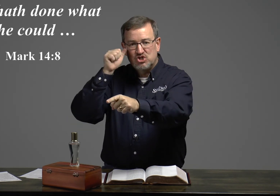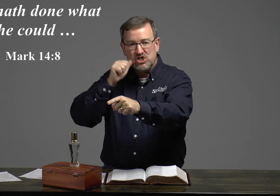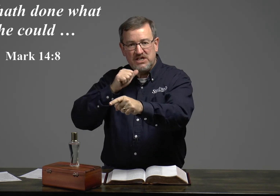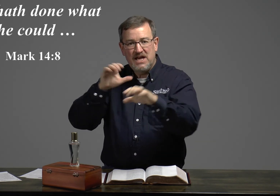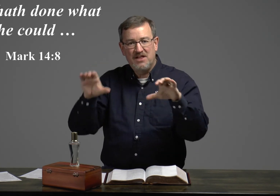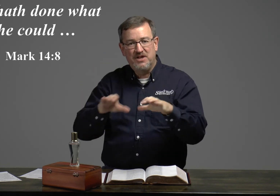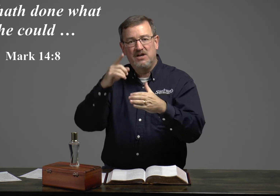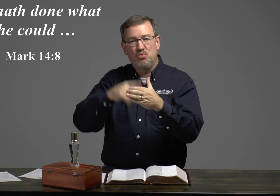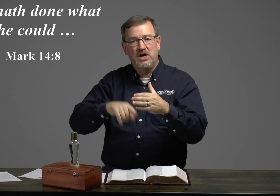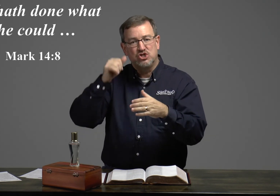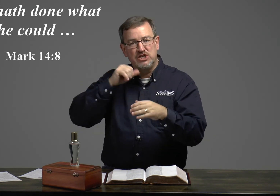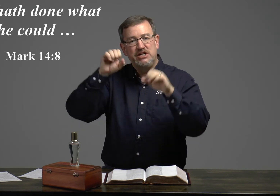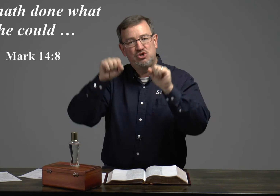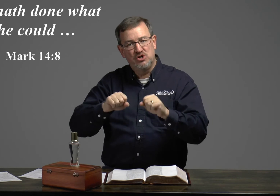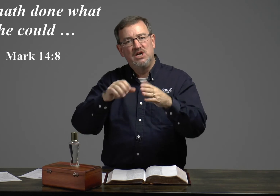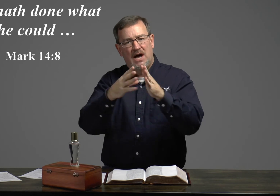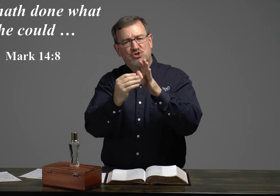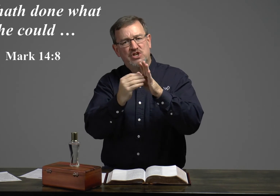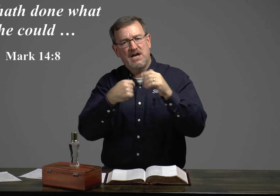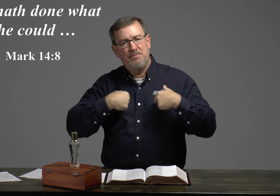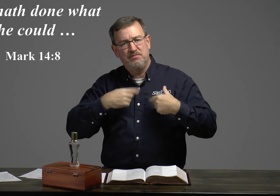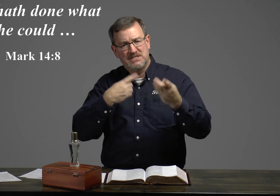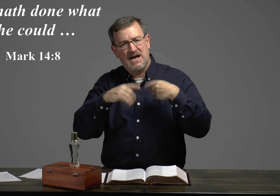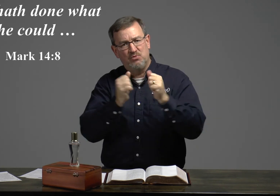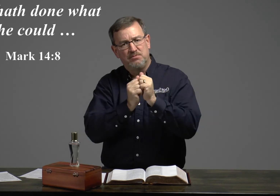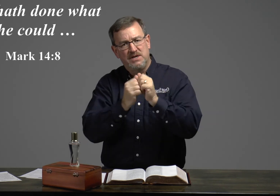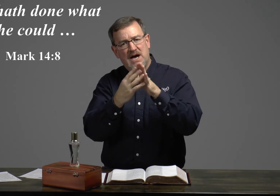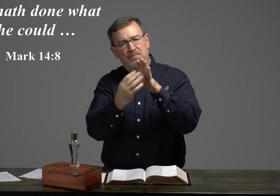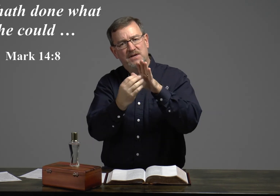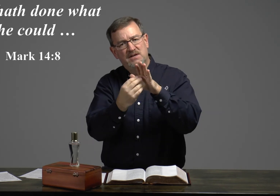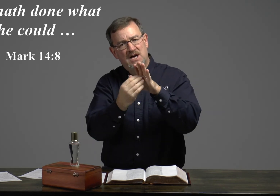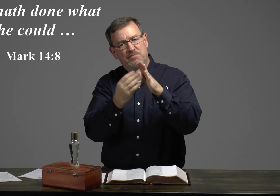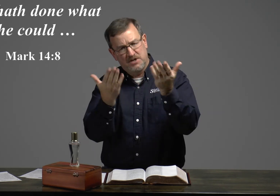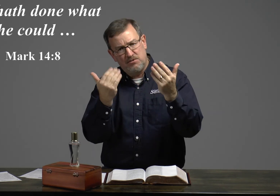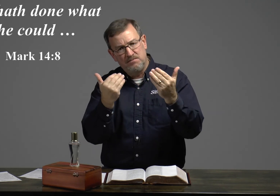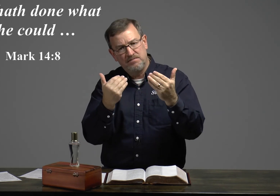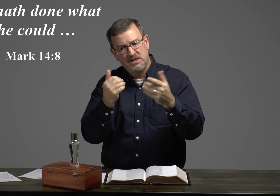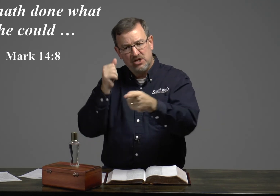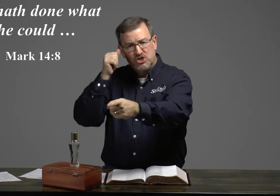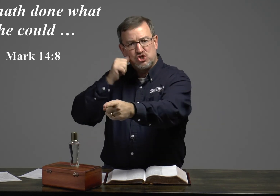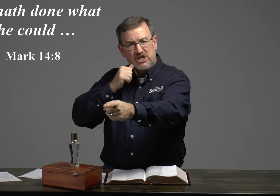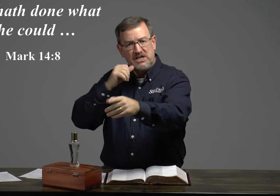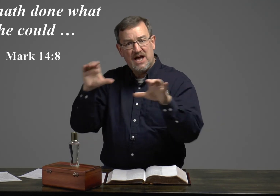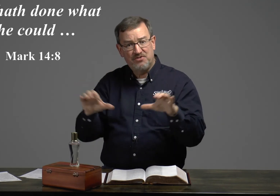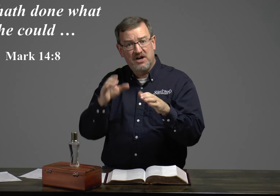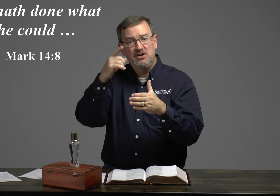She had done what she could. I want you to copy me. Sign it with me. Copy. Copy me. Come on. She had done